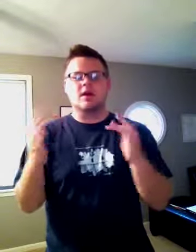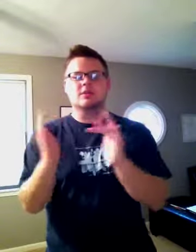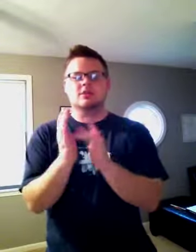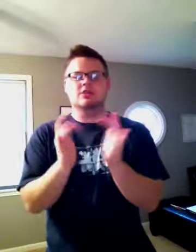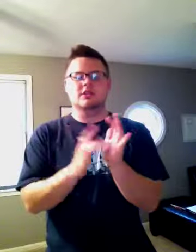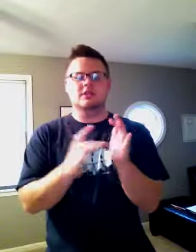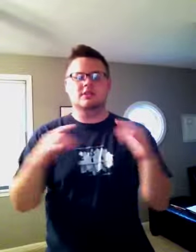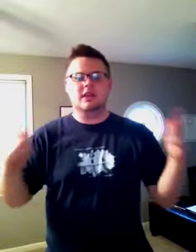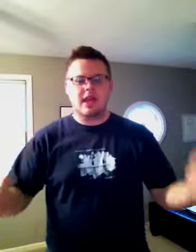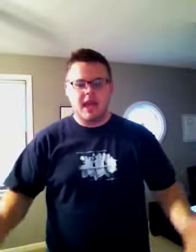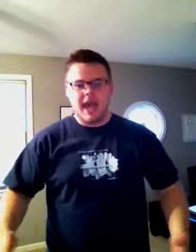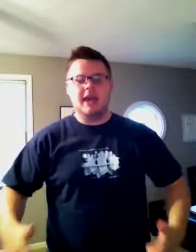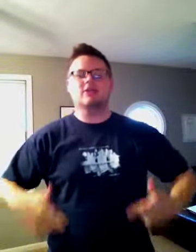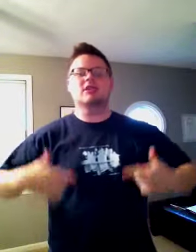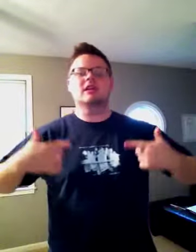Come to Jesus and live.